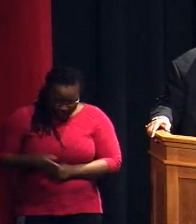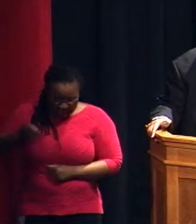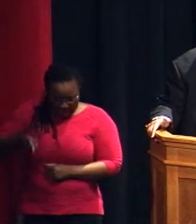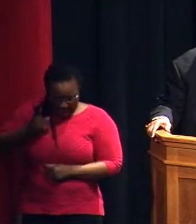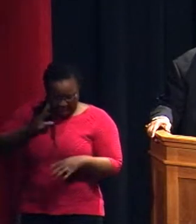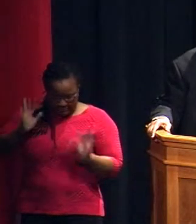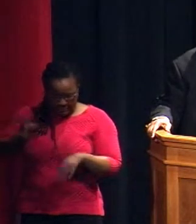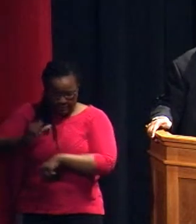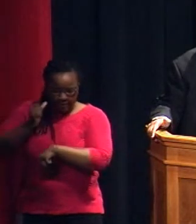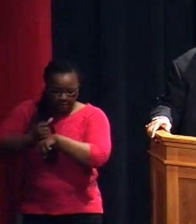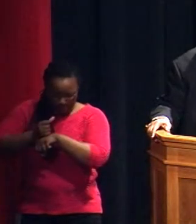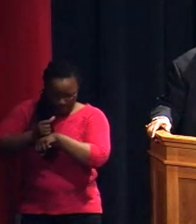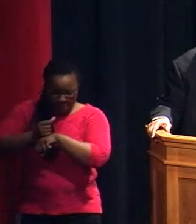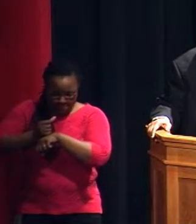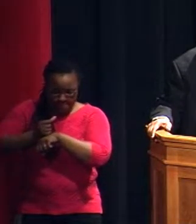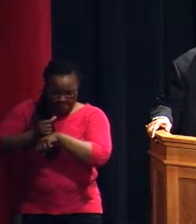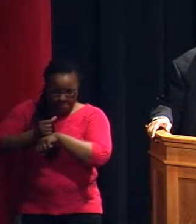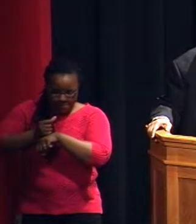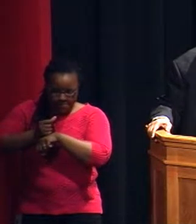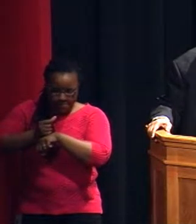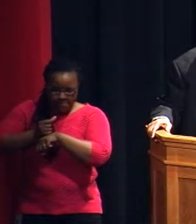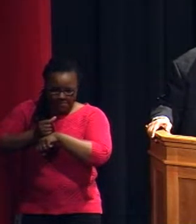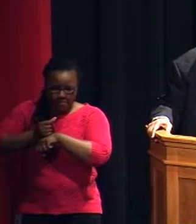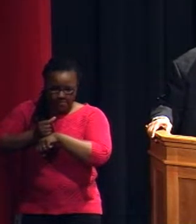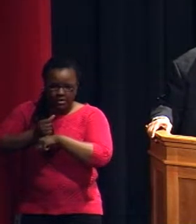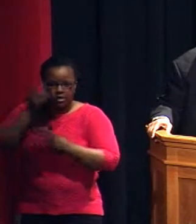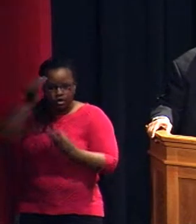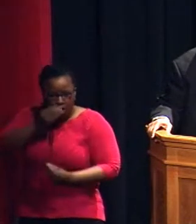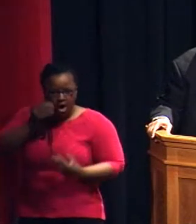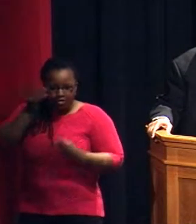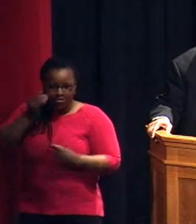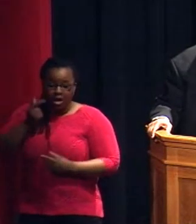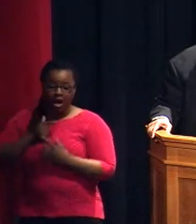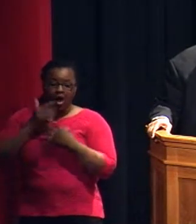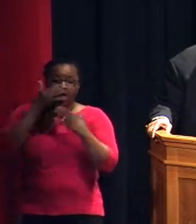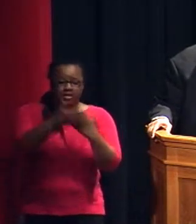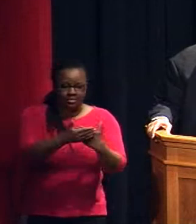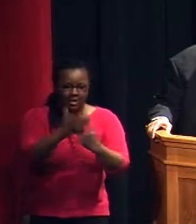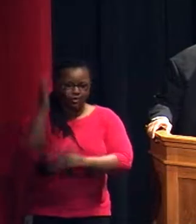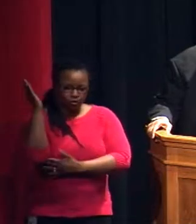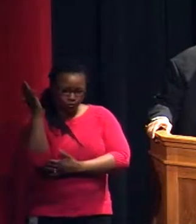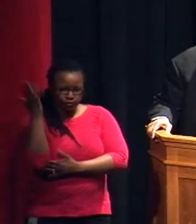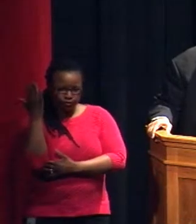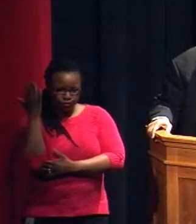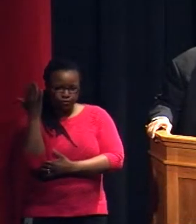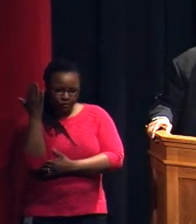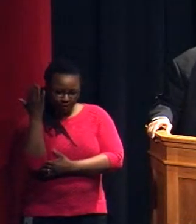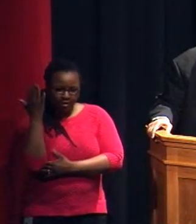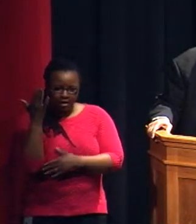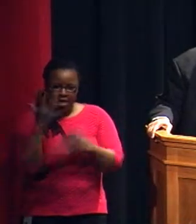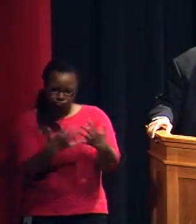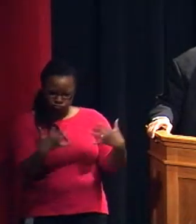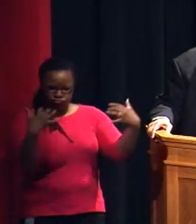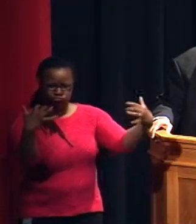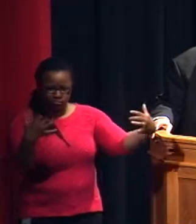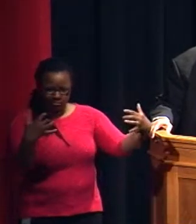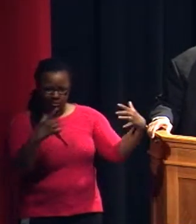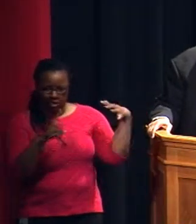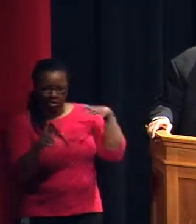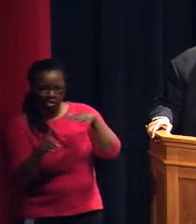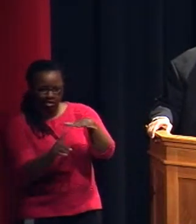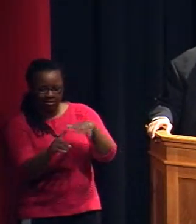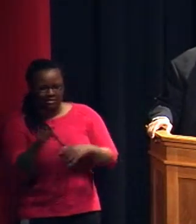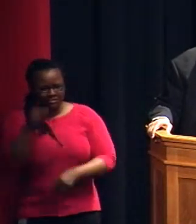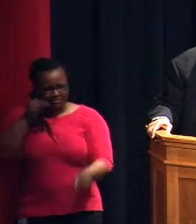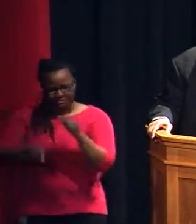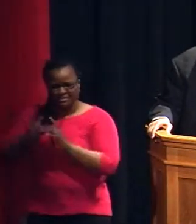were later propelled in the I Have a Dream speech. So he began his journey as a 15-year-old.